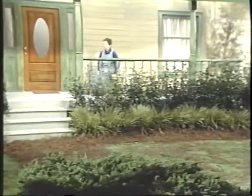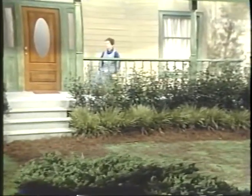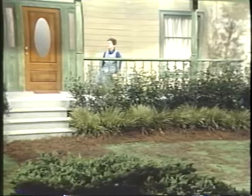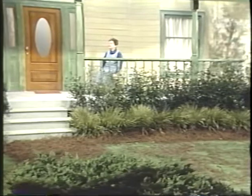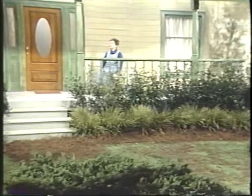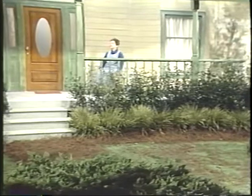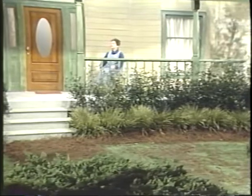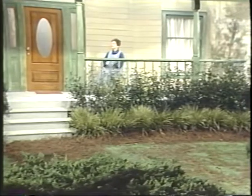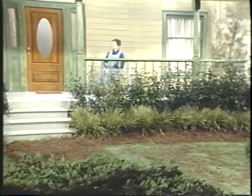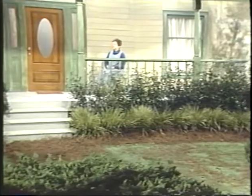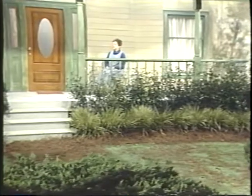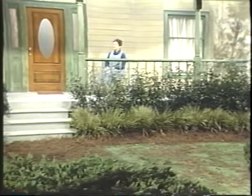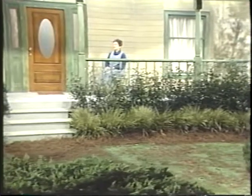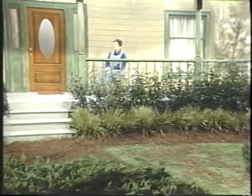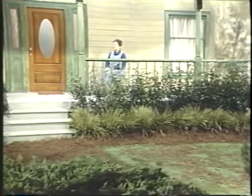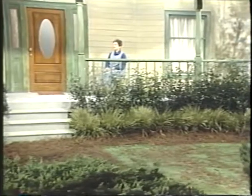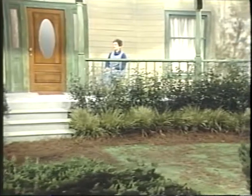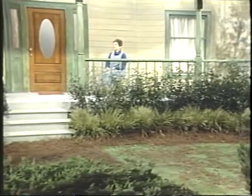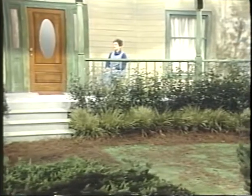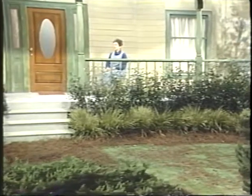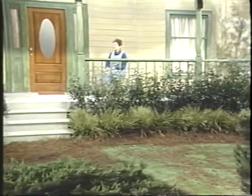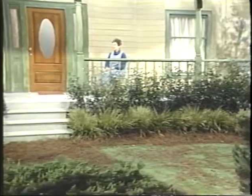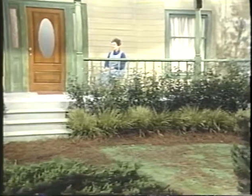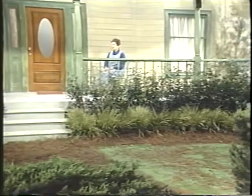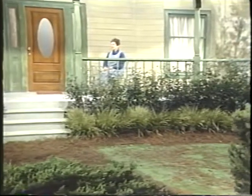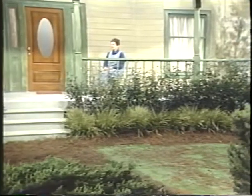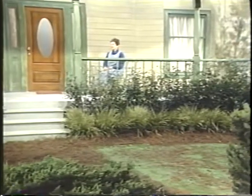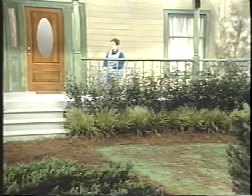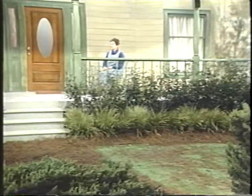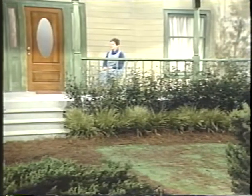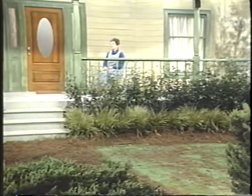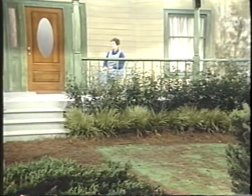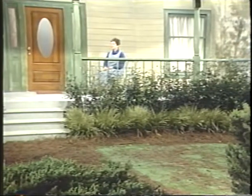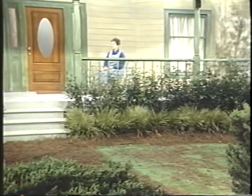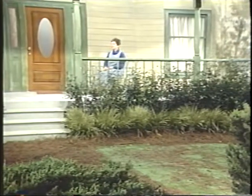voice. She will sign the story again, and we'll add voice to help you.